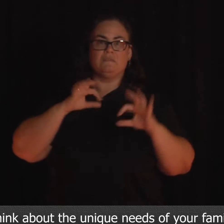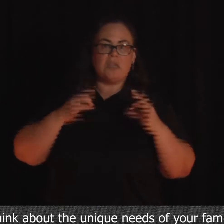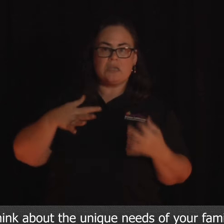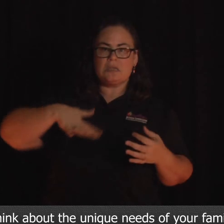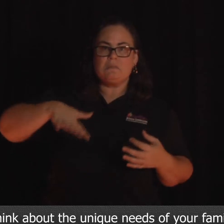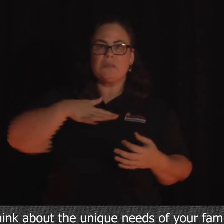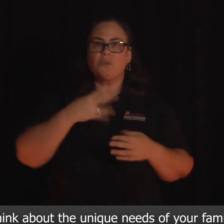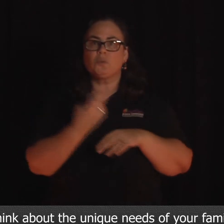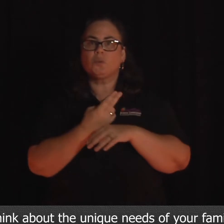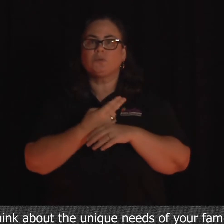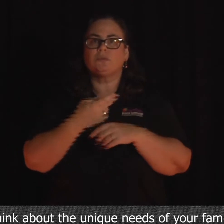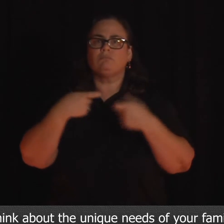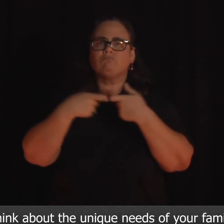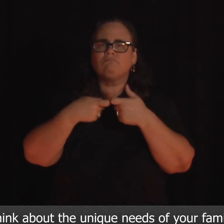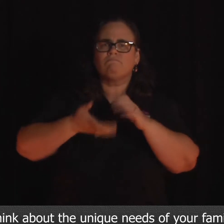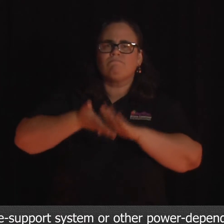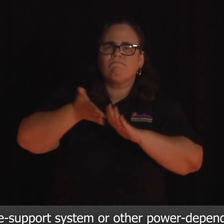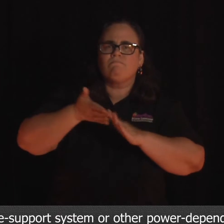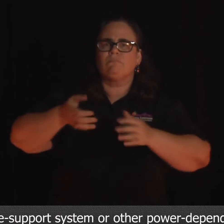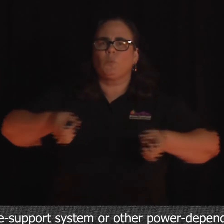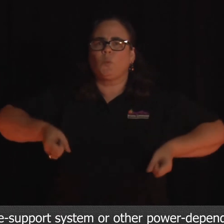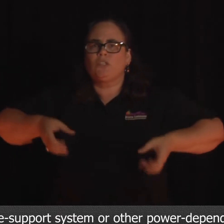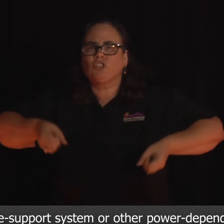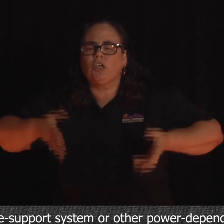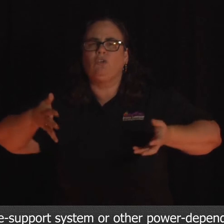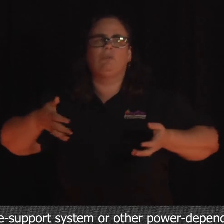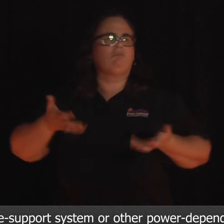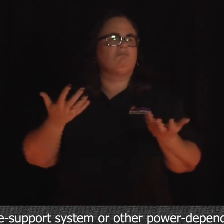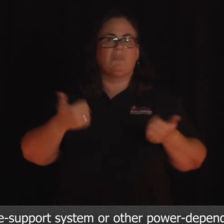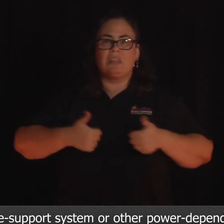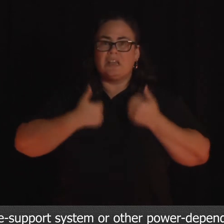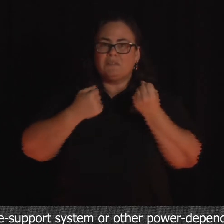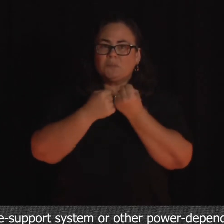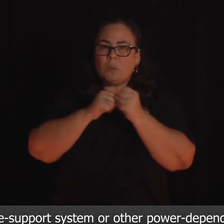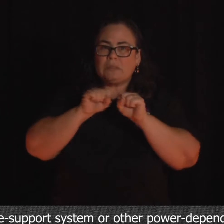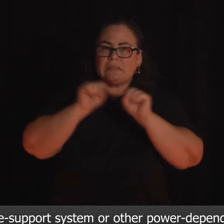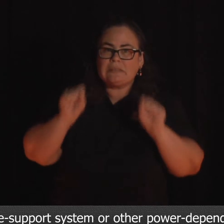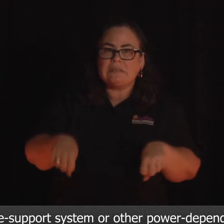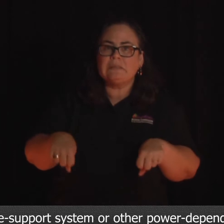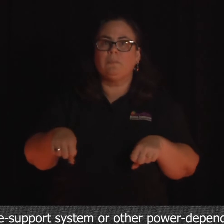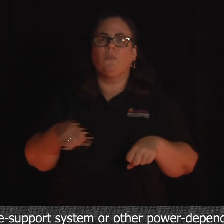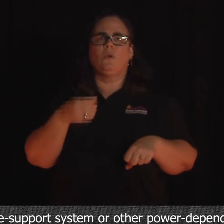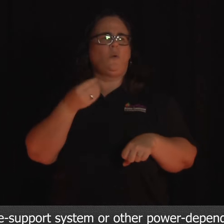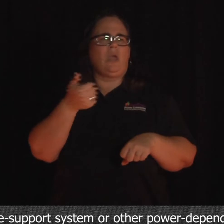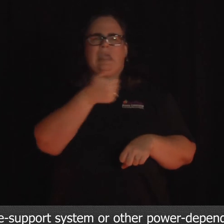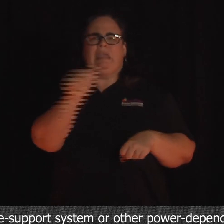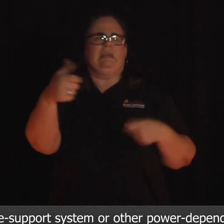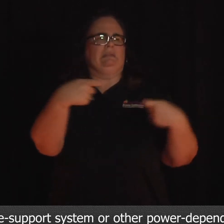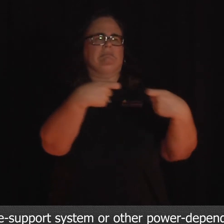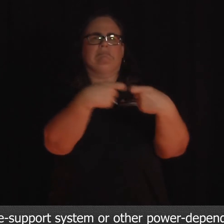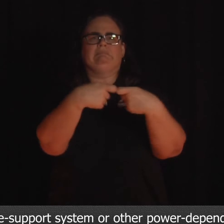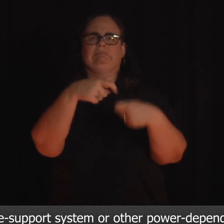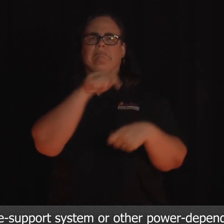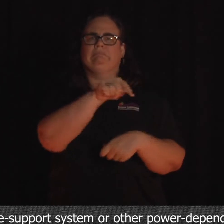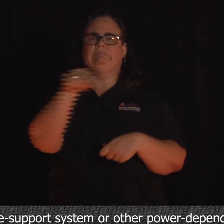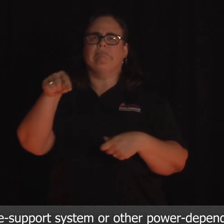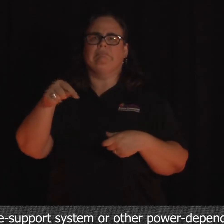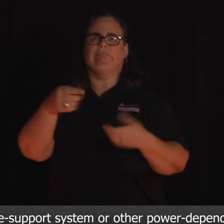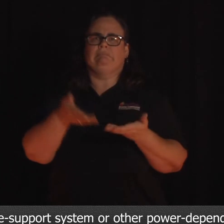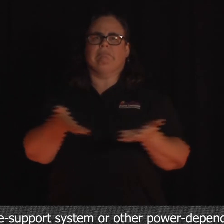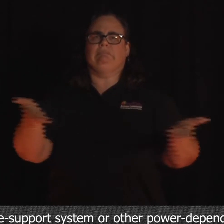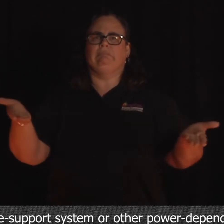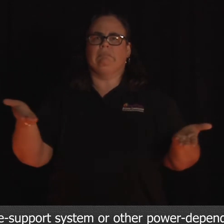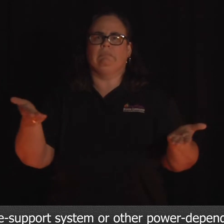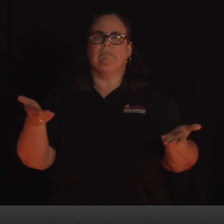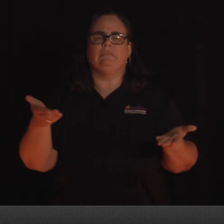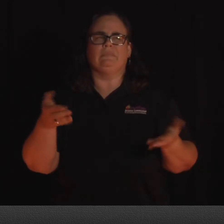If you use a battery-operated wheelchair, life support system, or other power-dependent equipment, contact